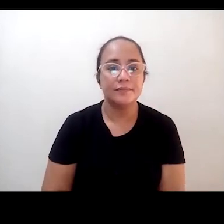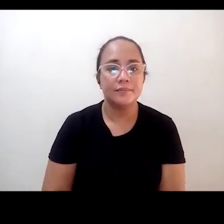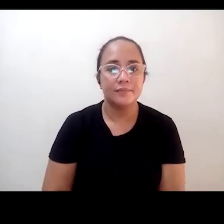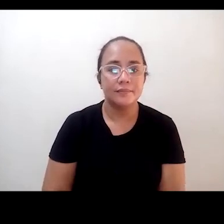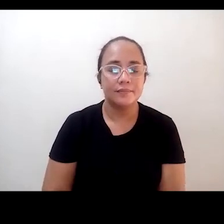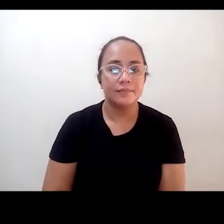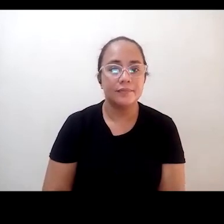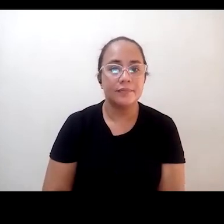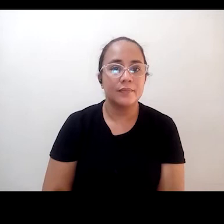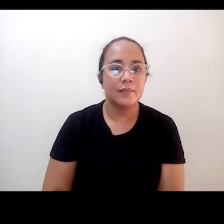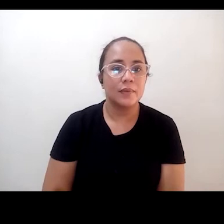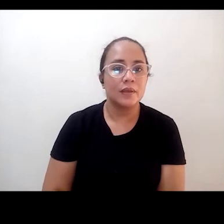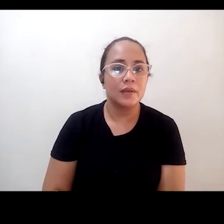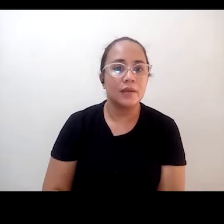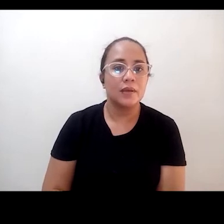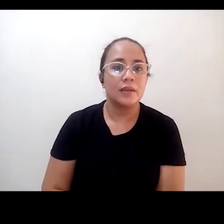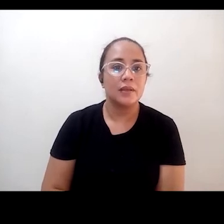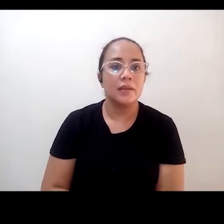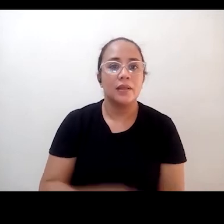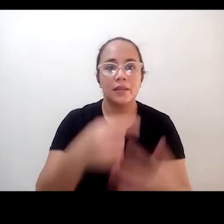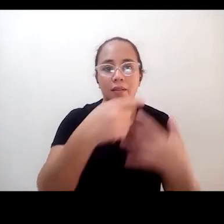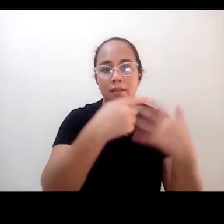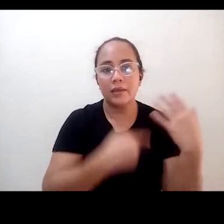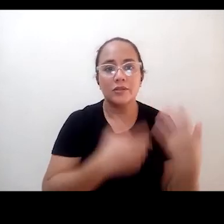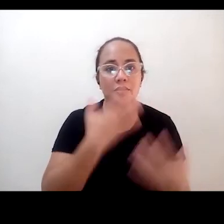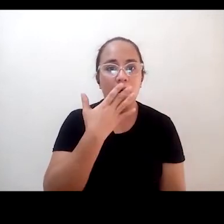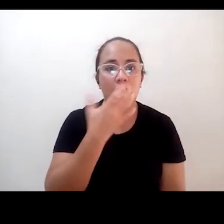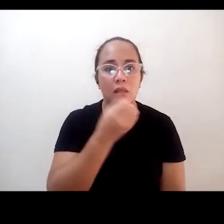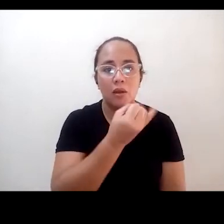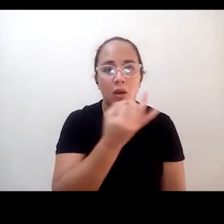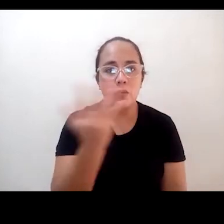These colors, how many?